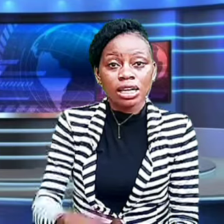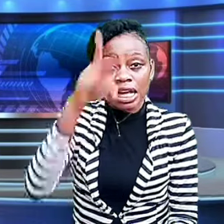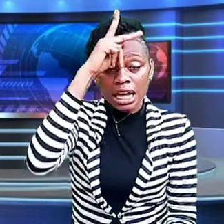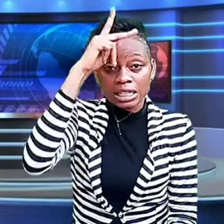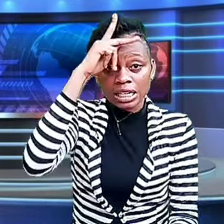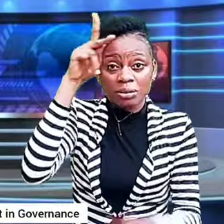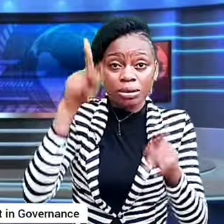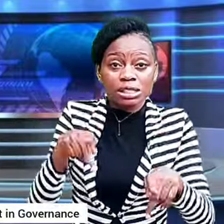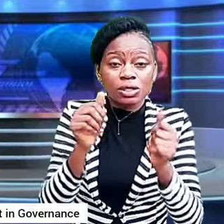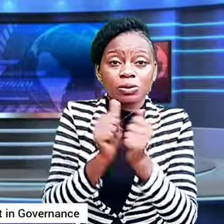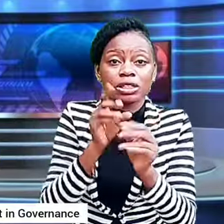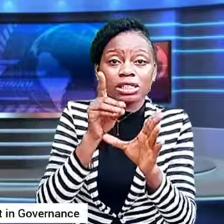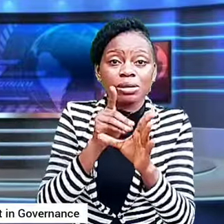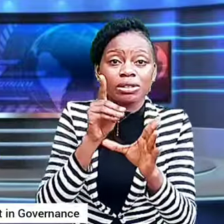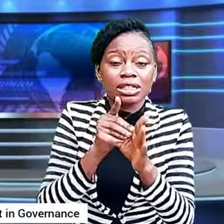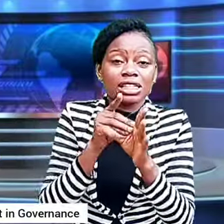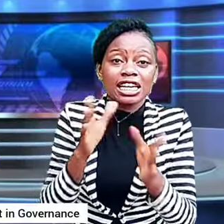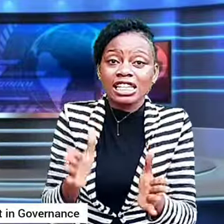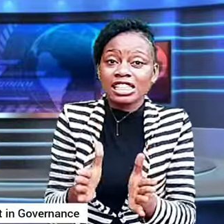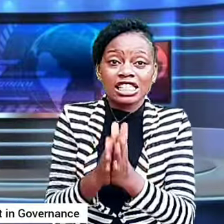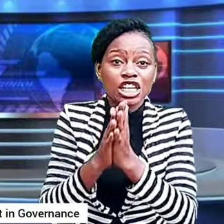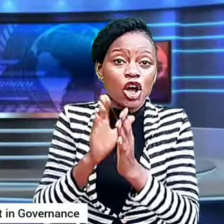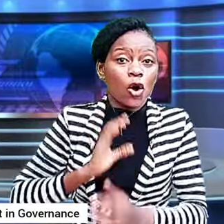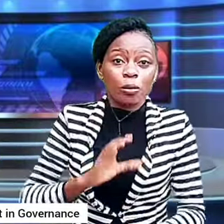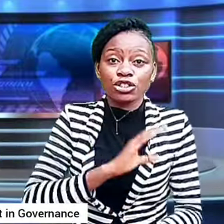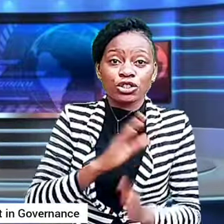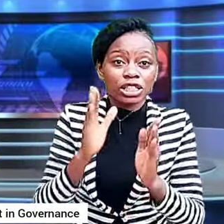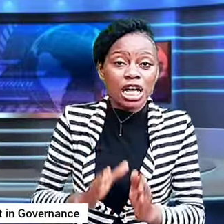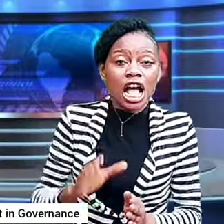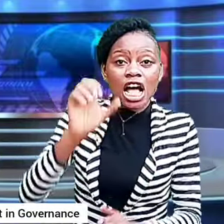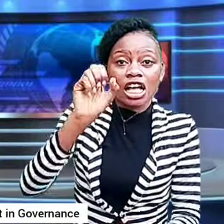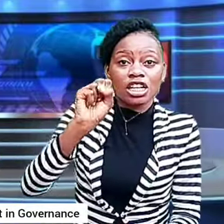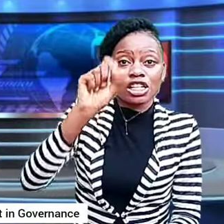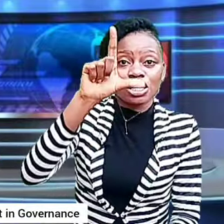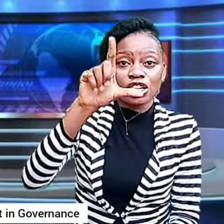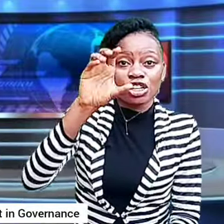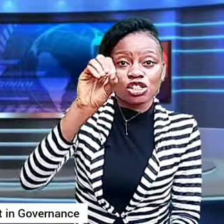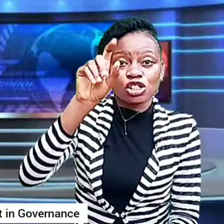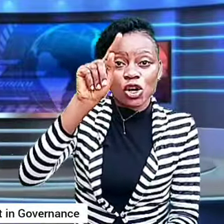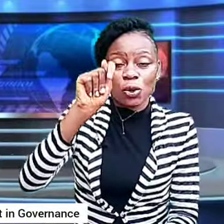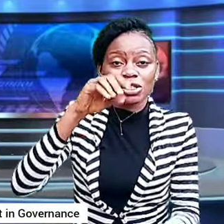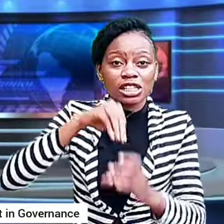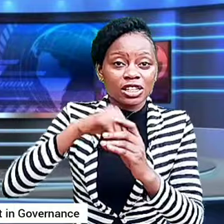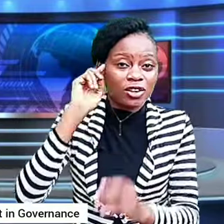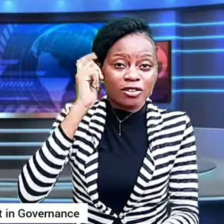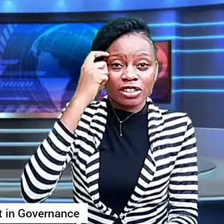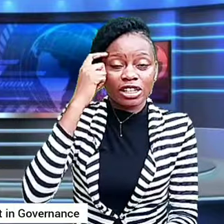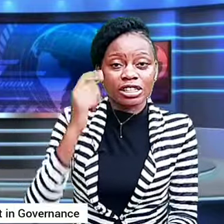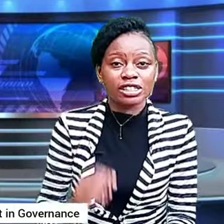Kaduna's persons with disabilities see commissioner's loss in governance.